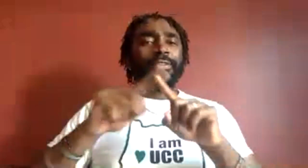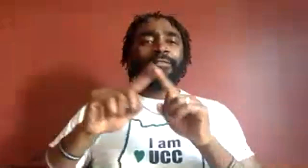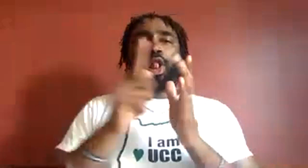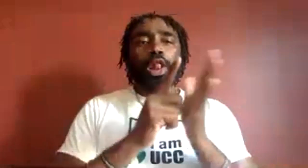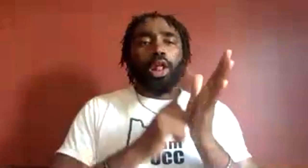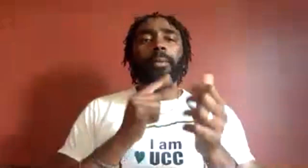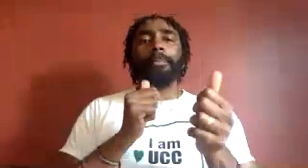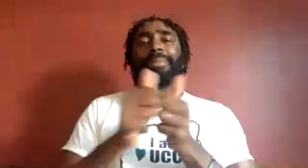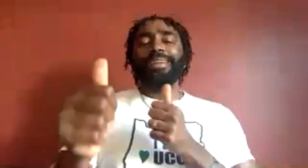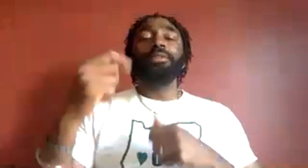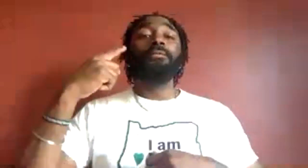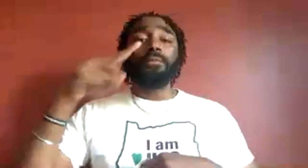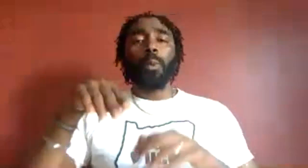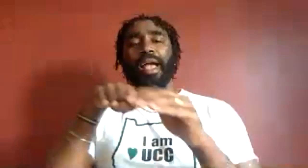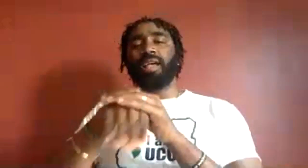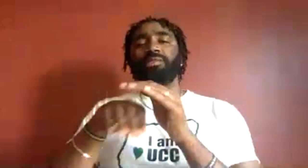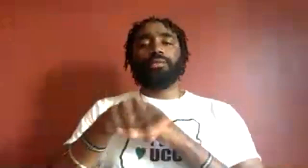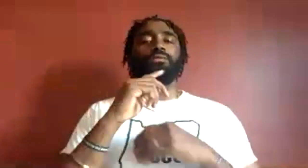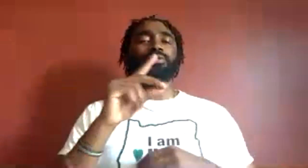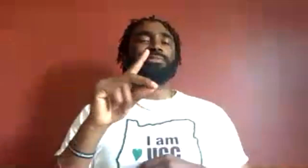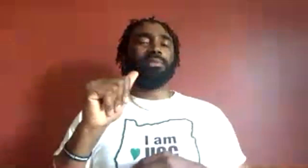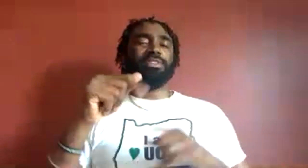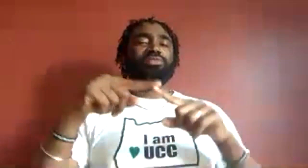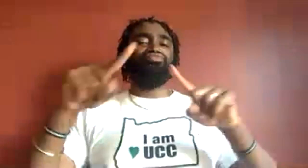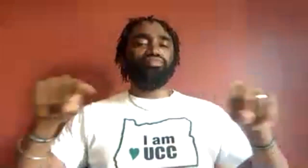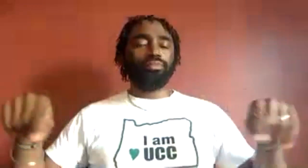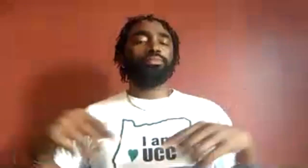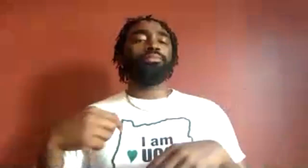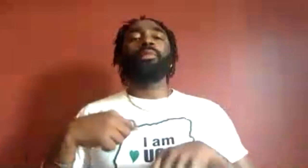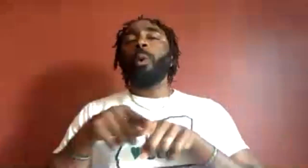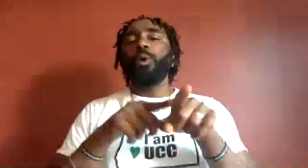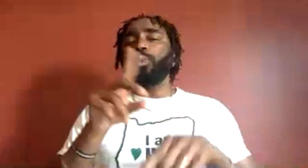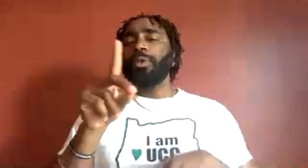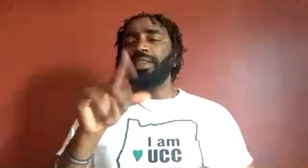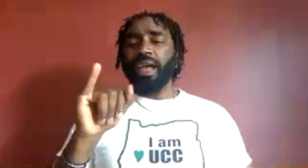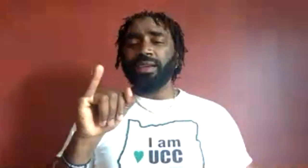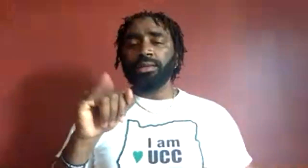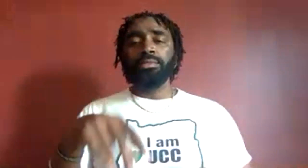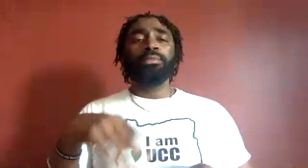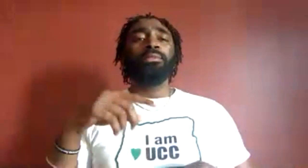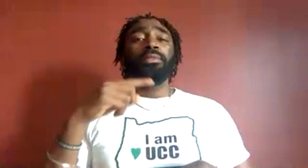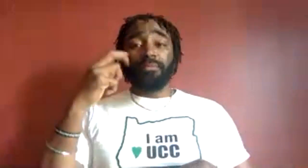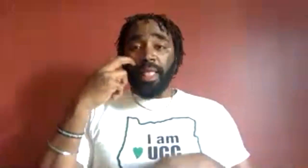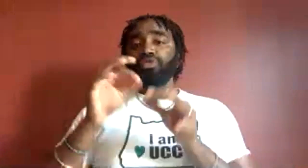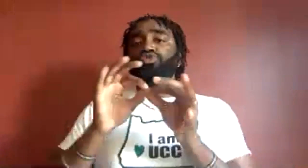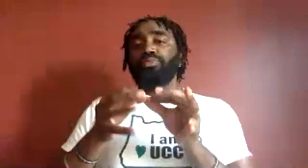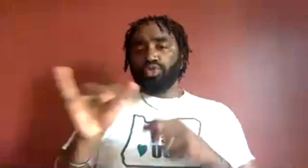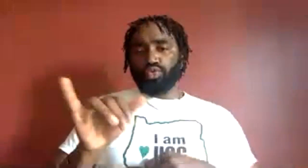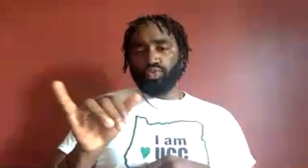commission, we had discussion about laws being passed and for accessibility for disabilities and various things, including deaf